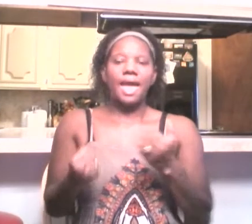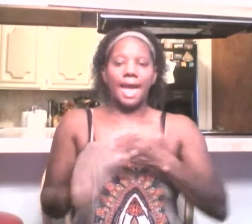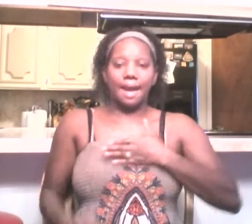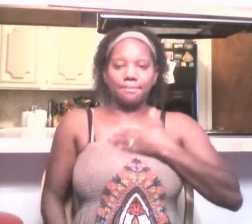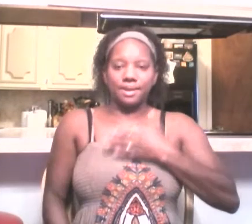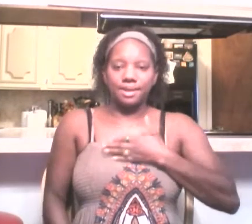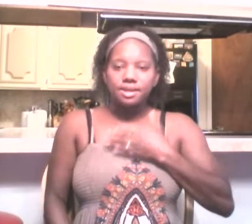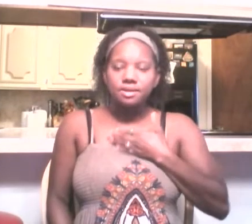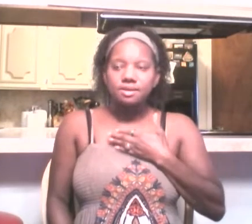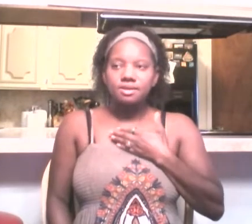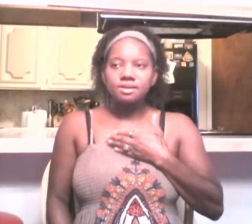Happy,